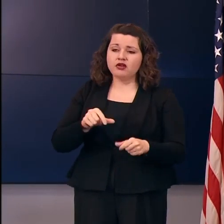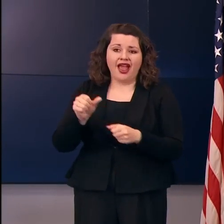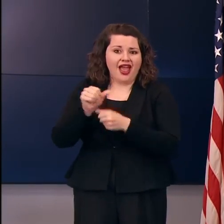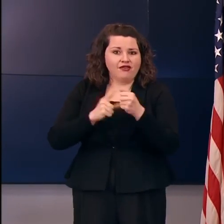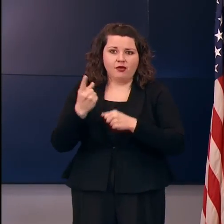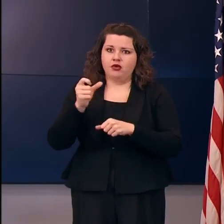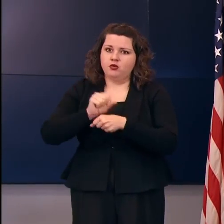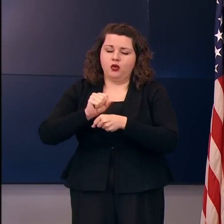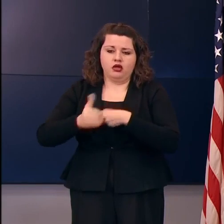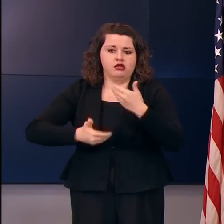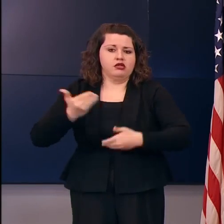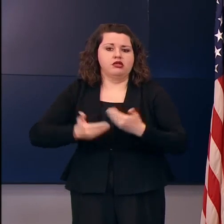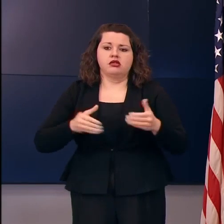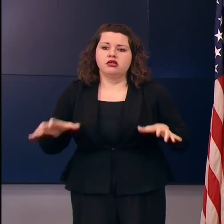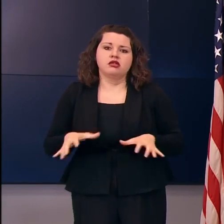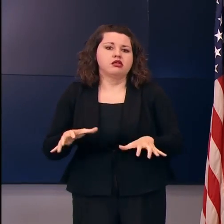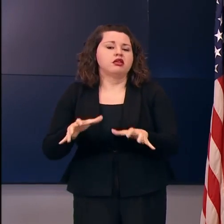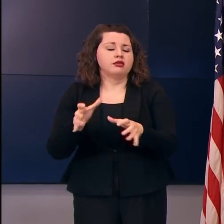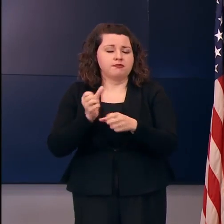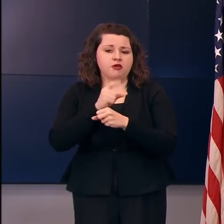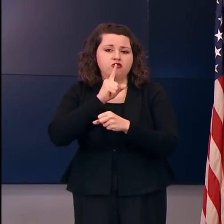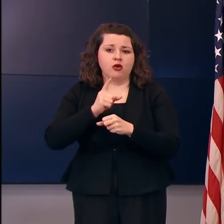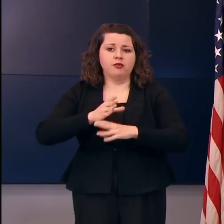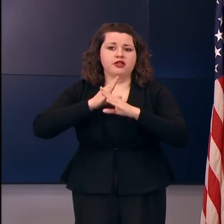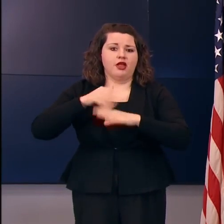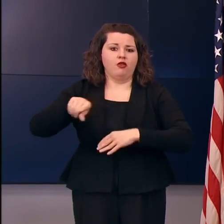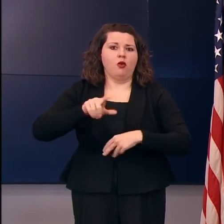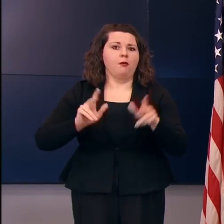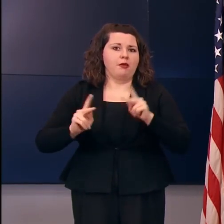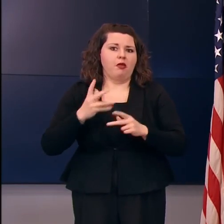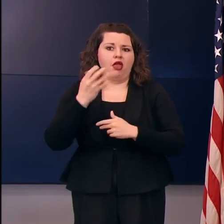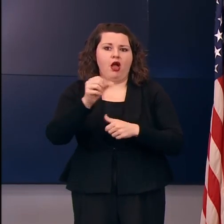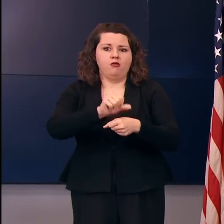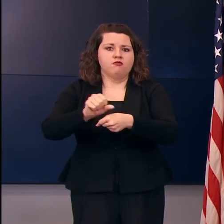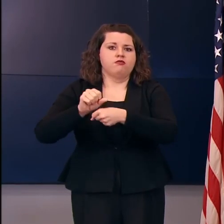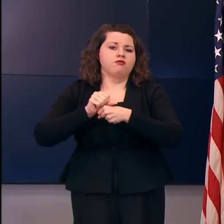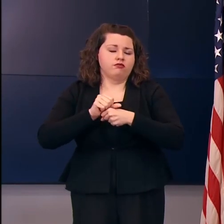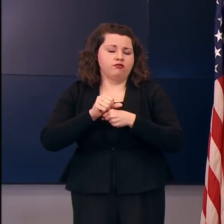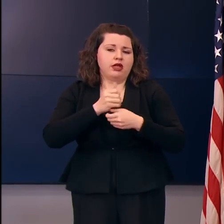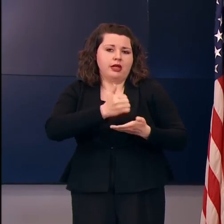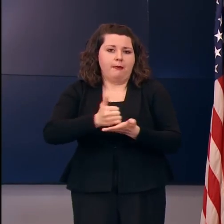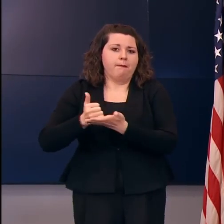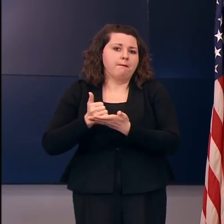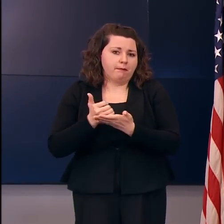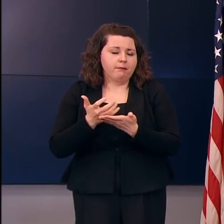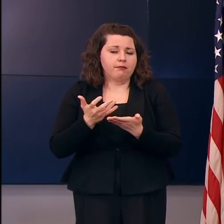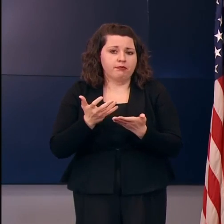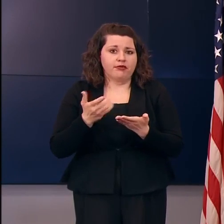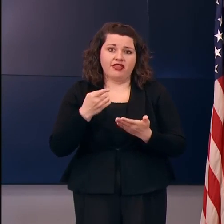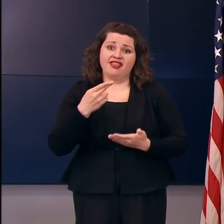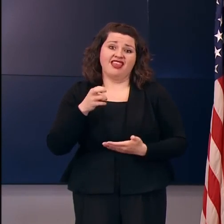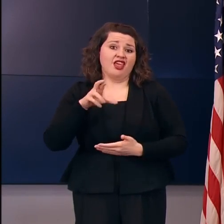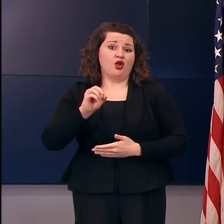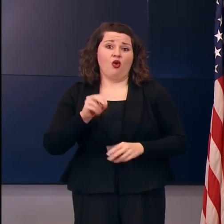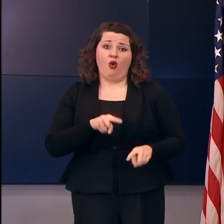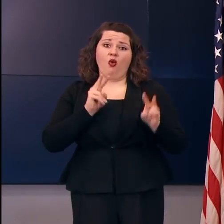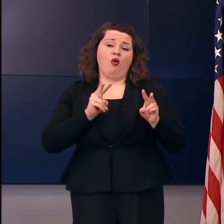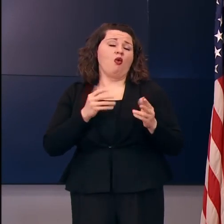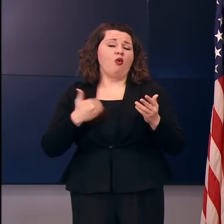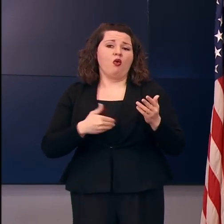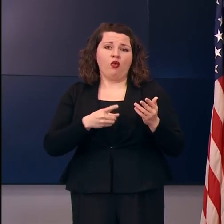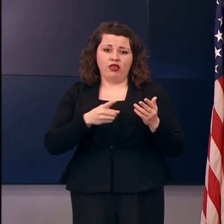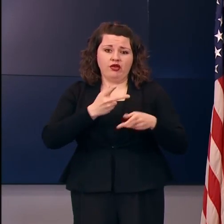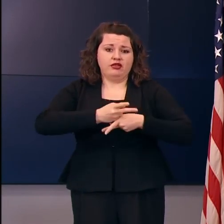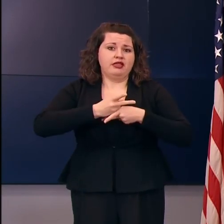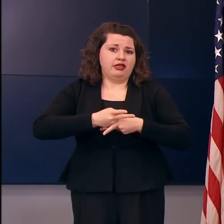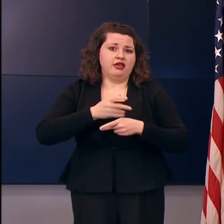everybody's working to make sure that we're protecting those individuals that are on the front line, doing the heroes that are out there taking care